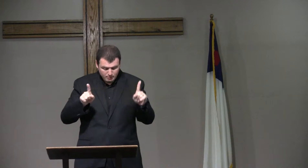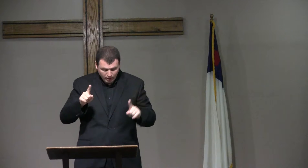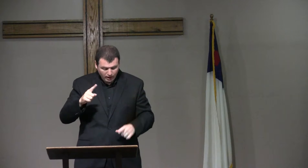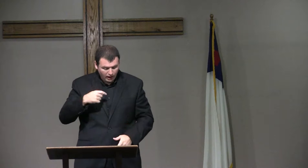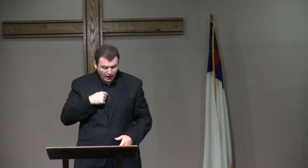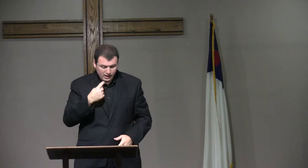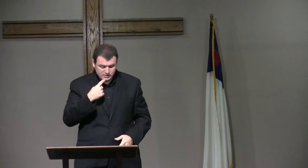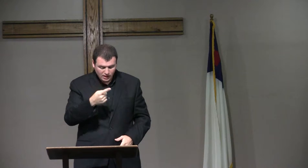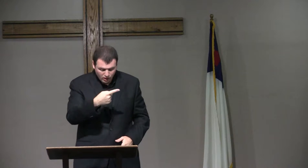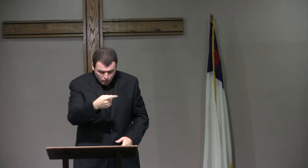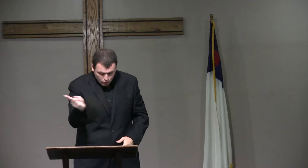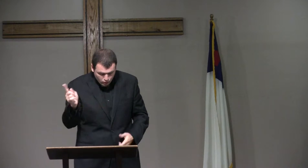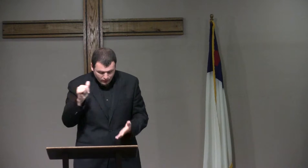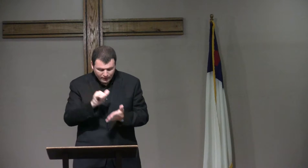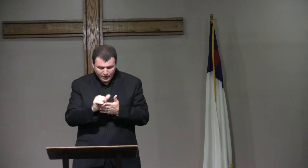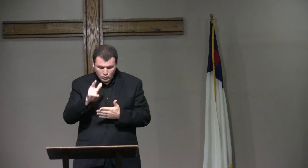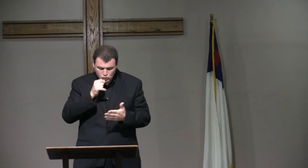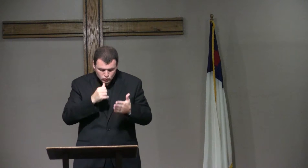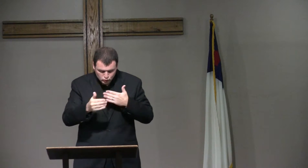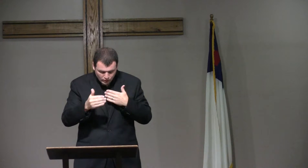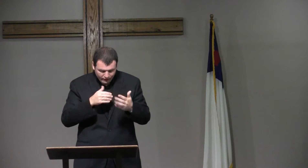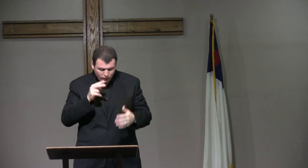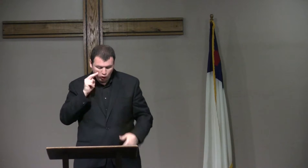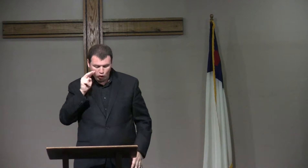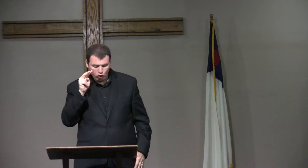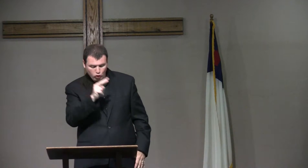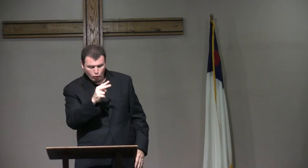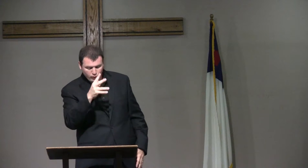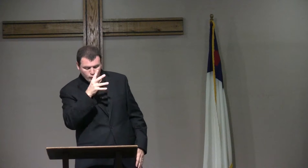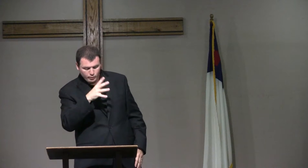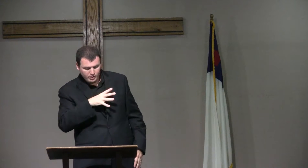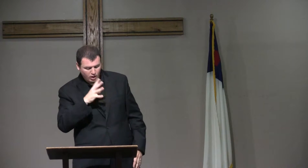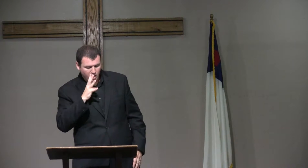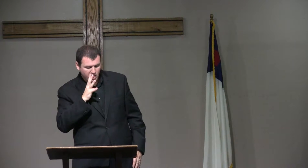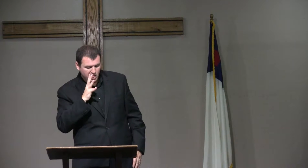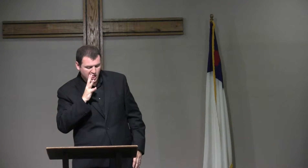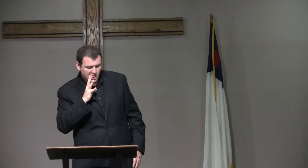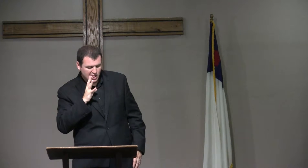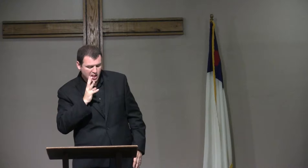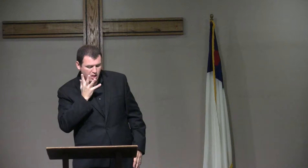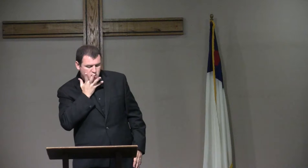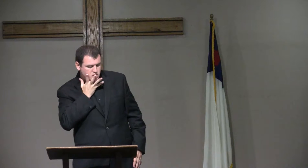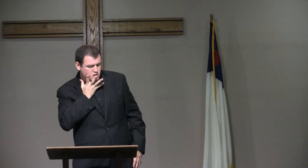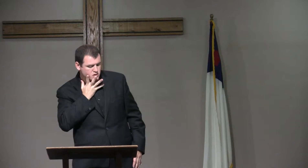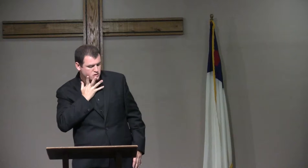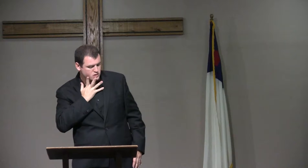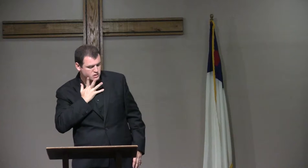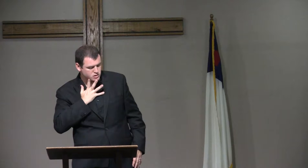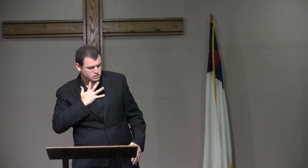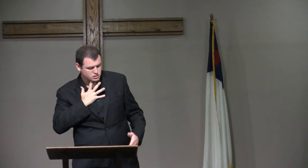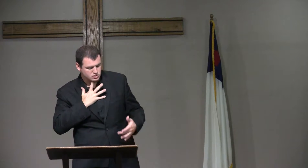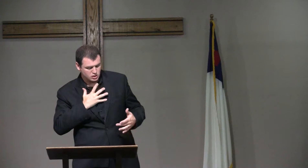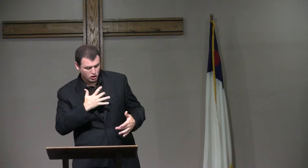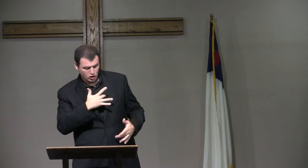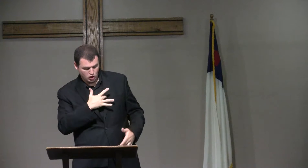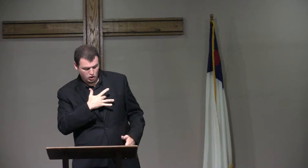adultery." But I say unto you that whosoever looketh on a woman to lust after